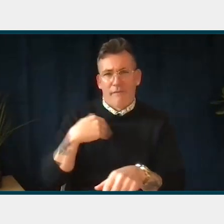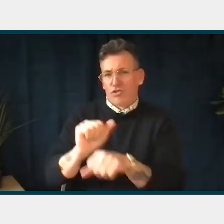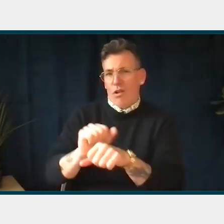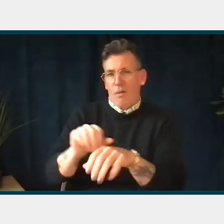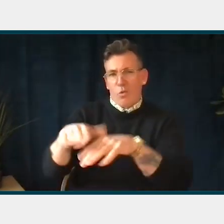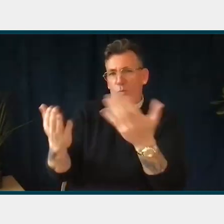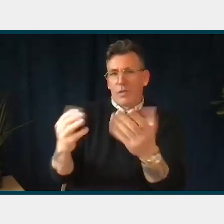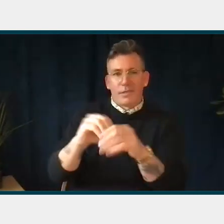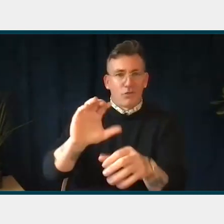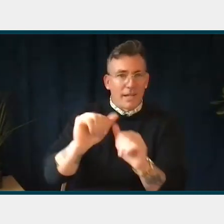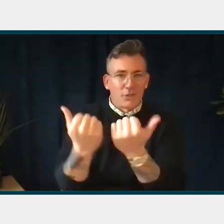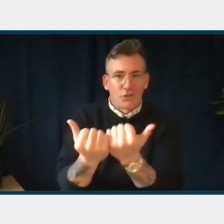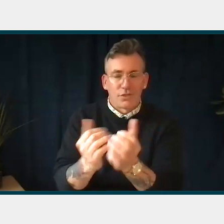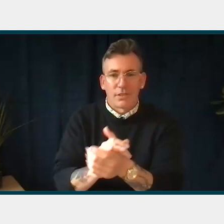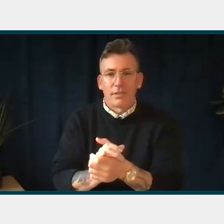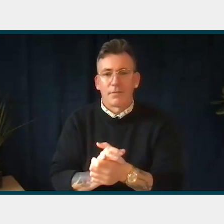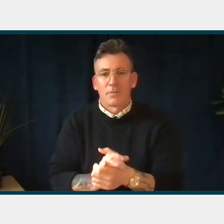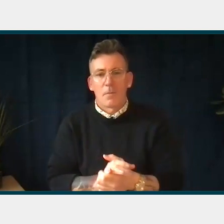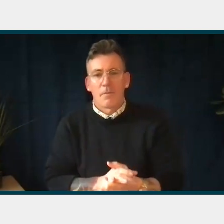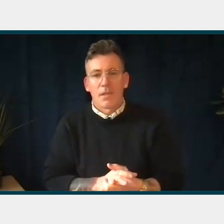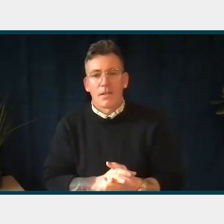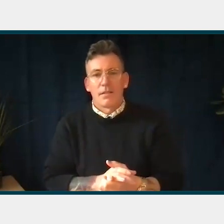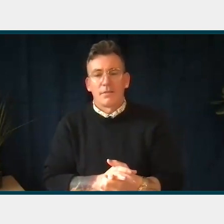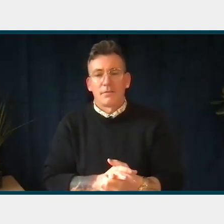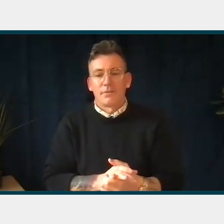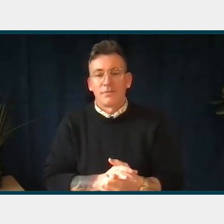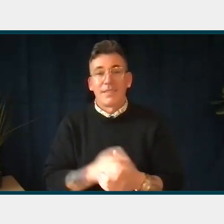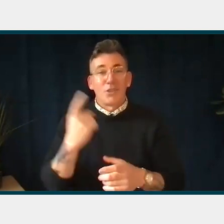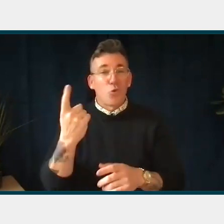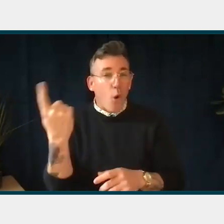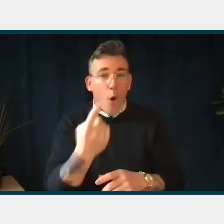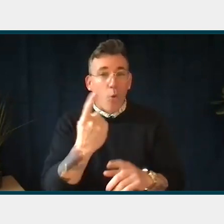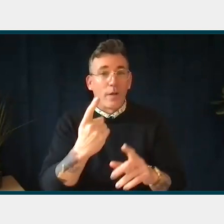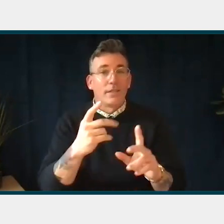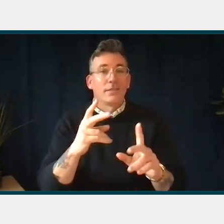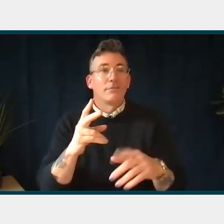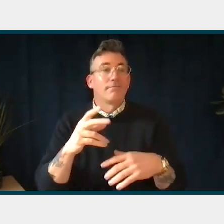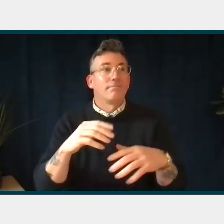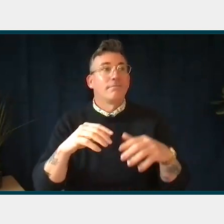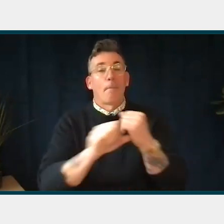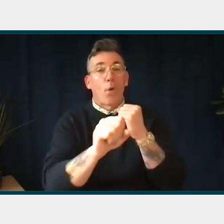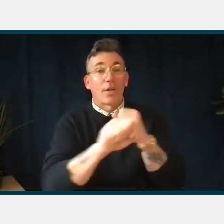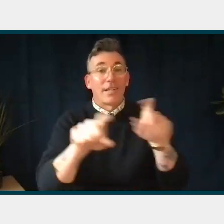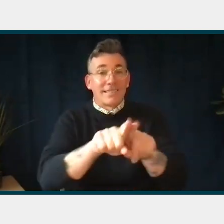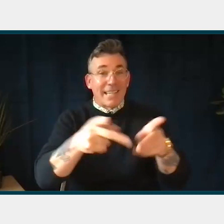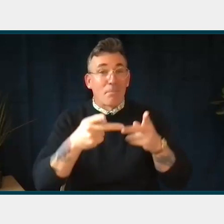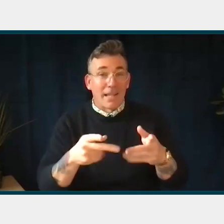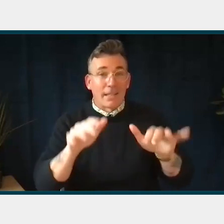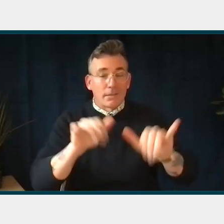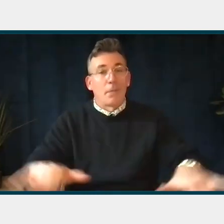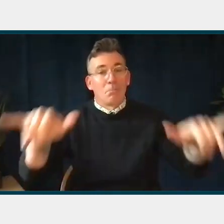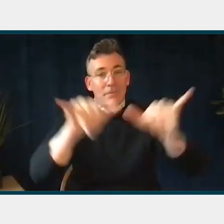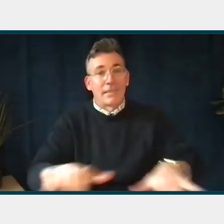And if you have a job opening, you know, at your agency, there's